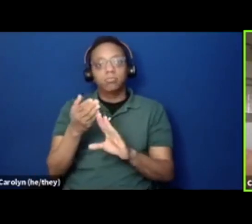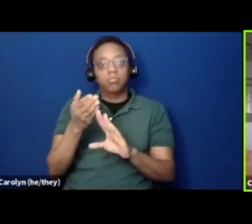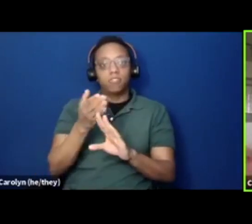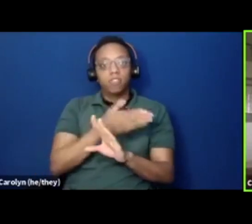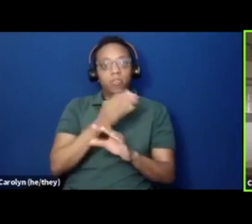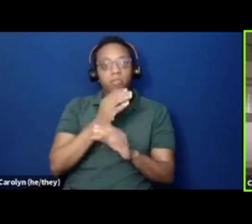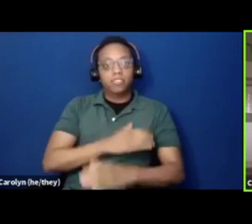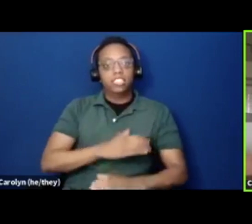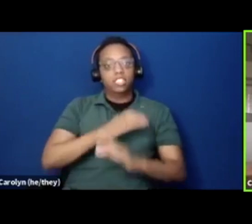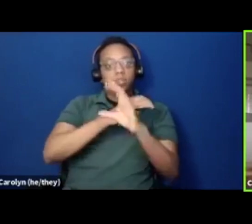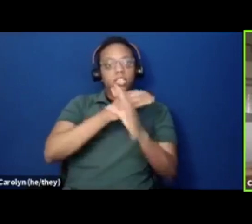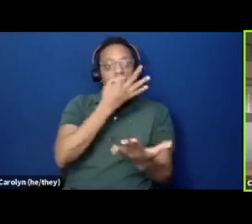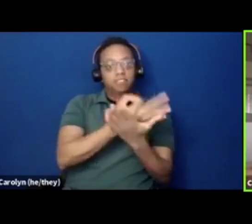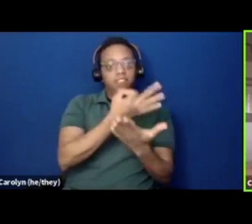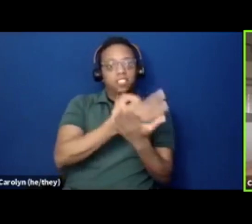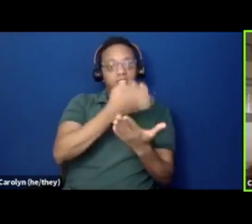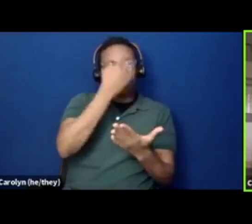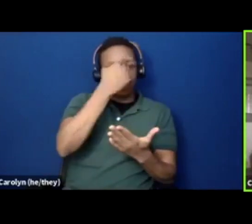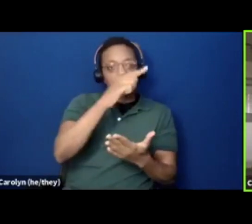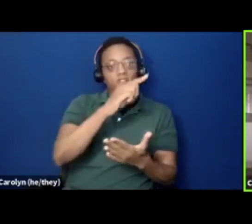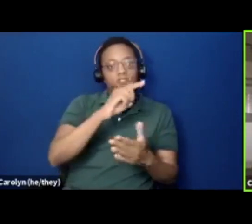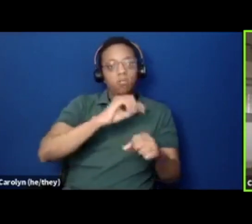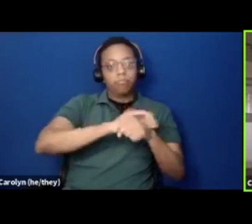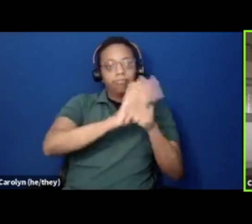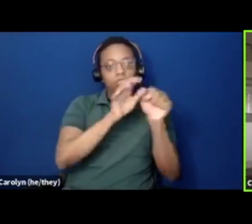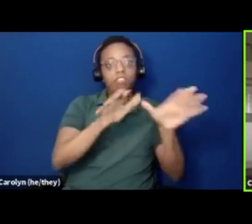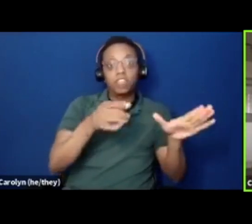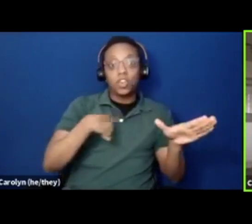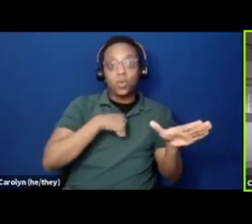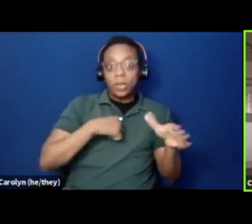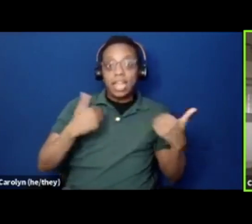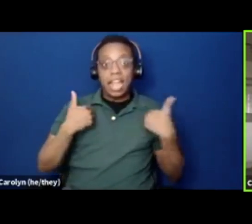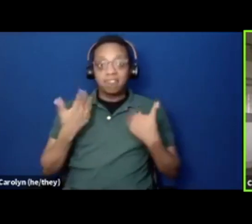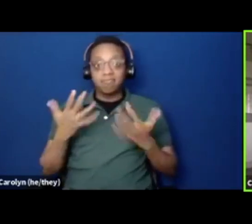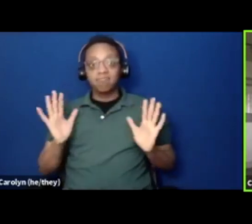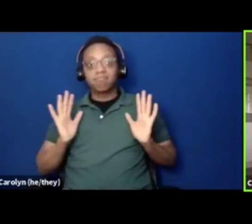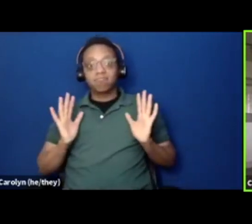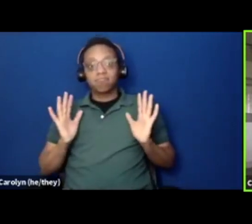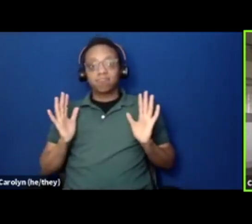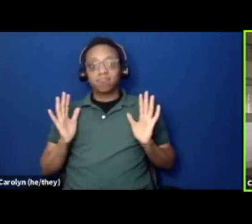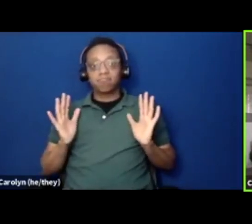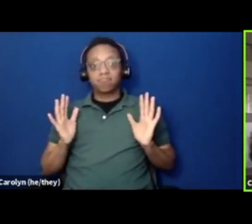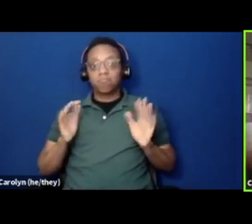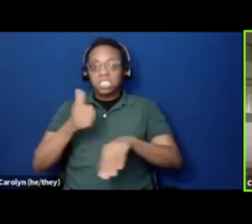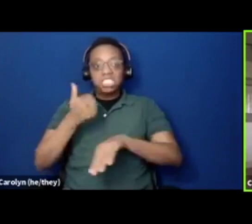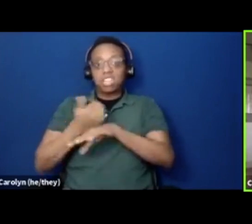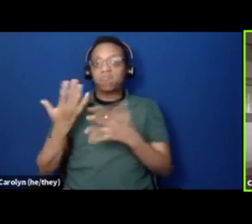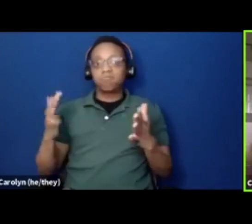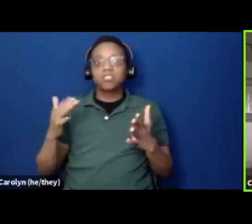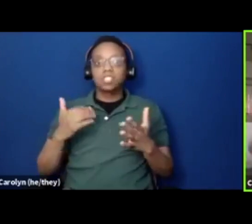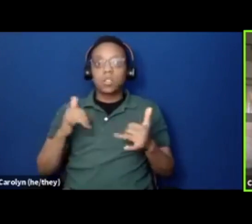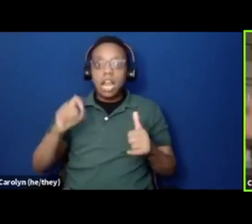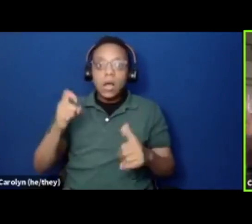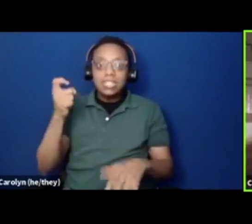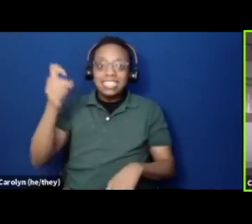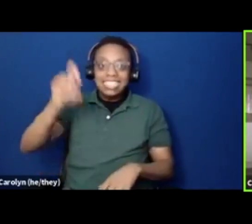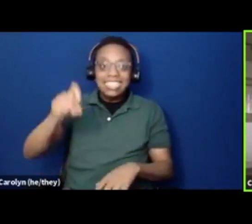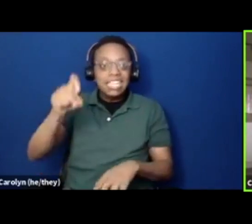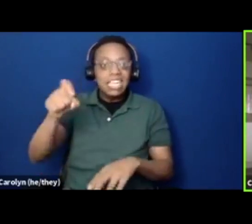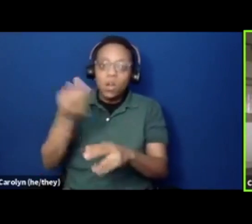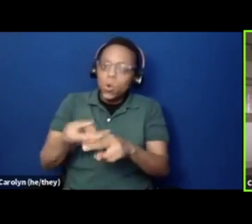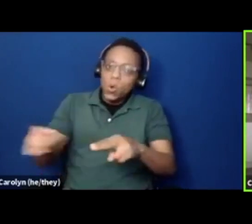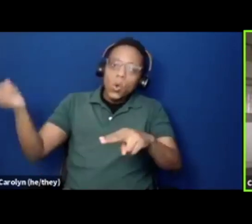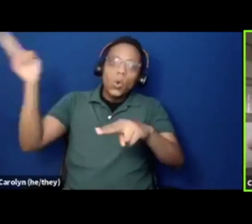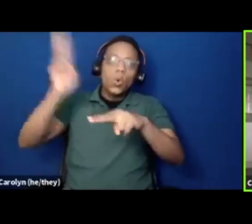for COVID, we already had one. So now it's like the need just got even worse. You know, again, this